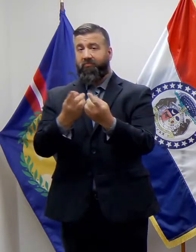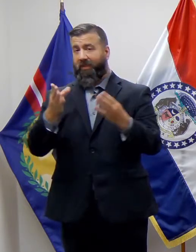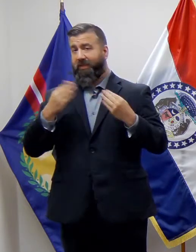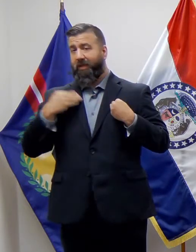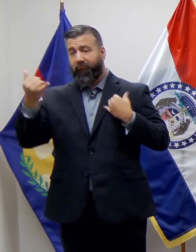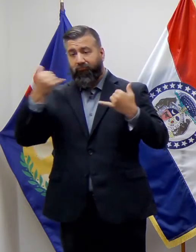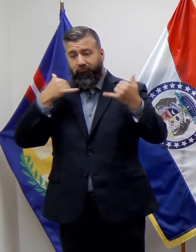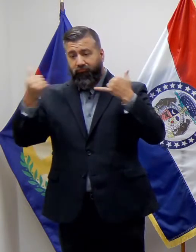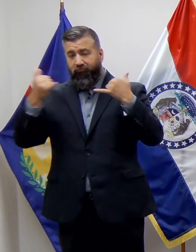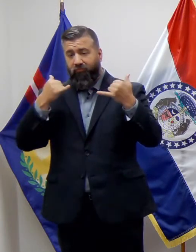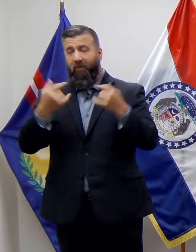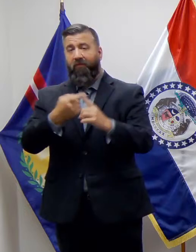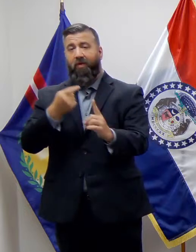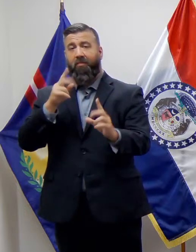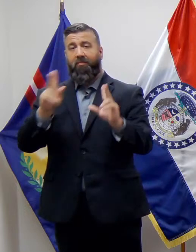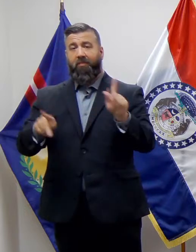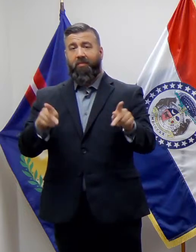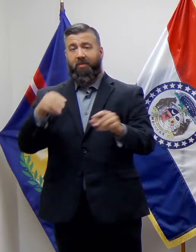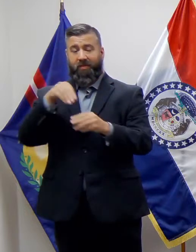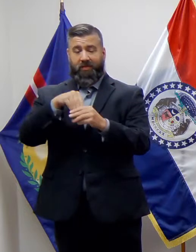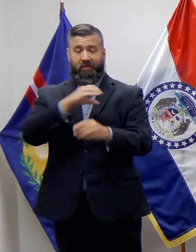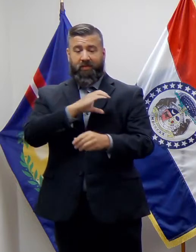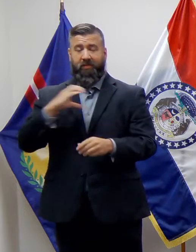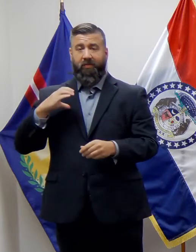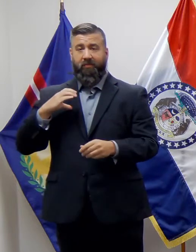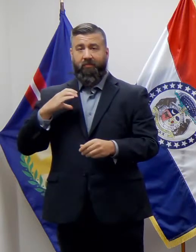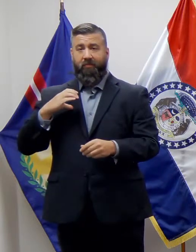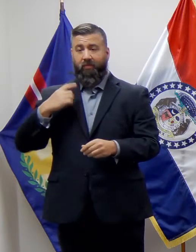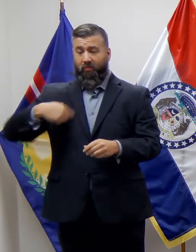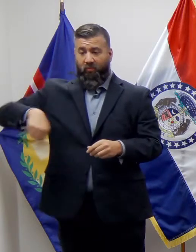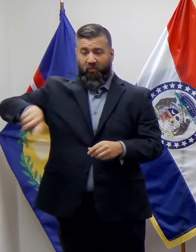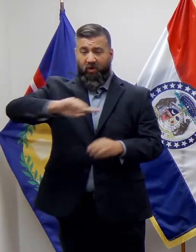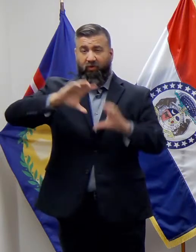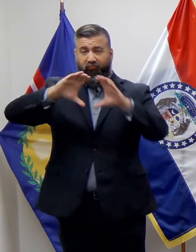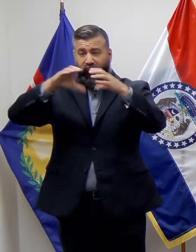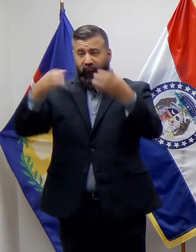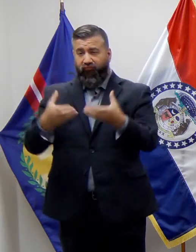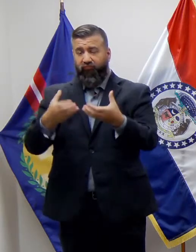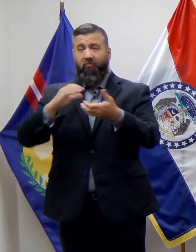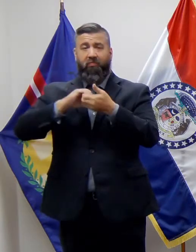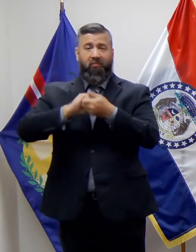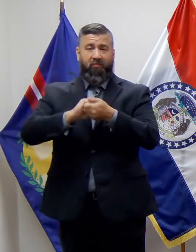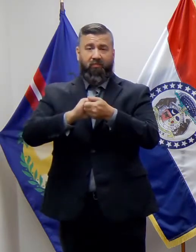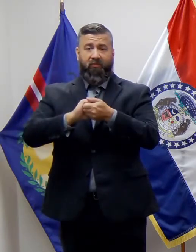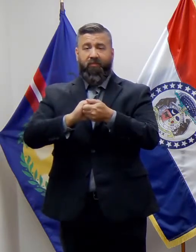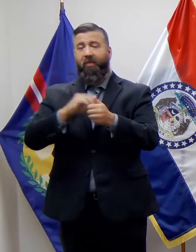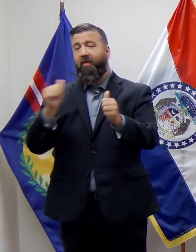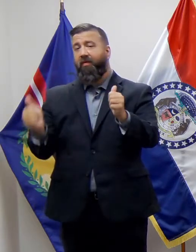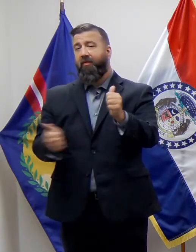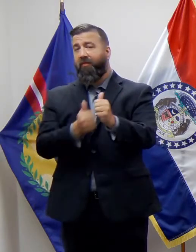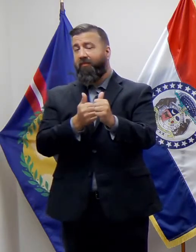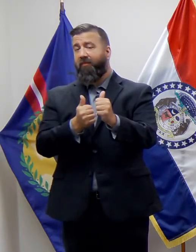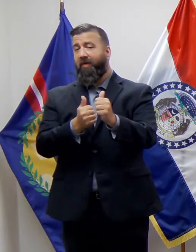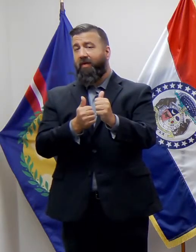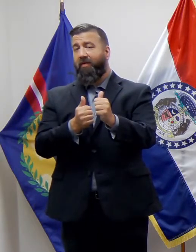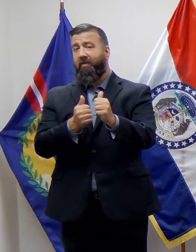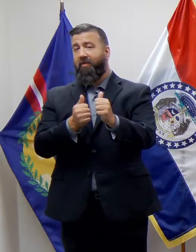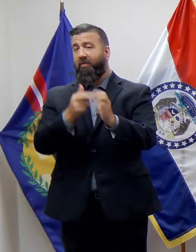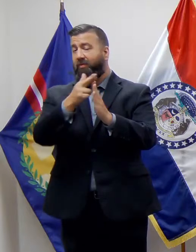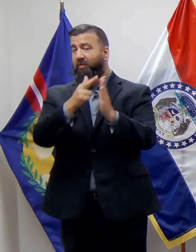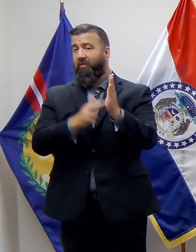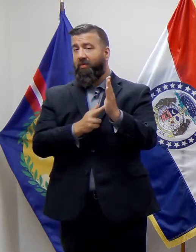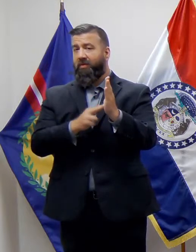council. We are partners in governing and following the guidelines of public health experts is critical to a